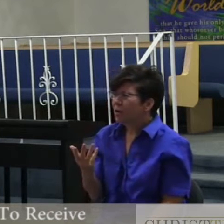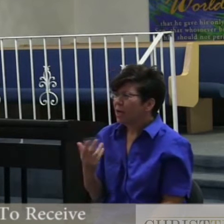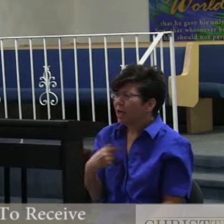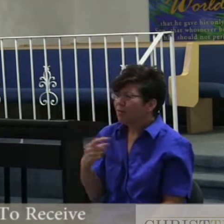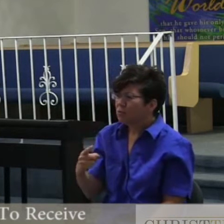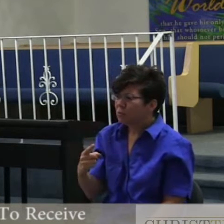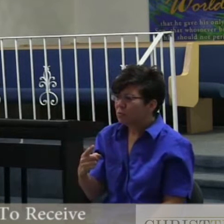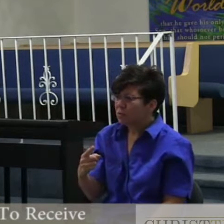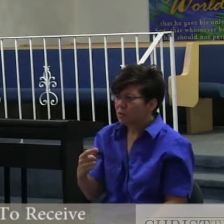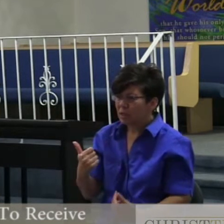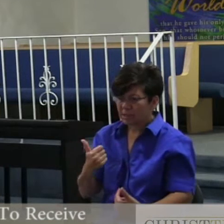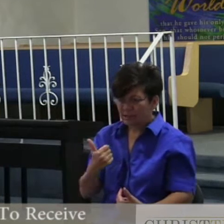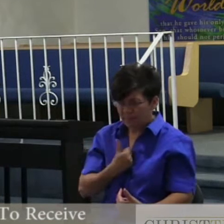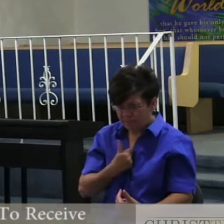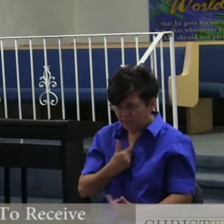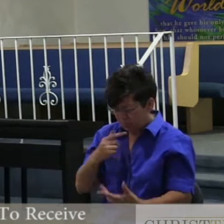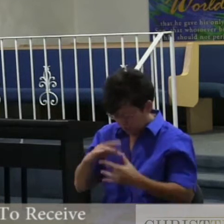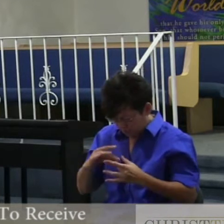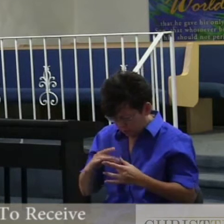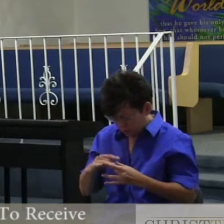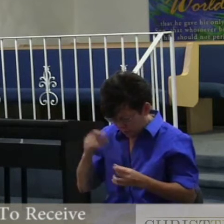ourselves all the time.